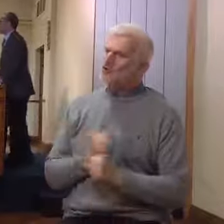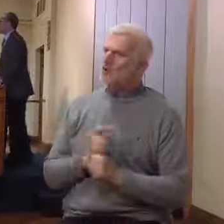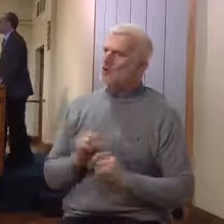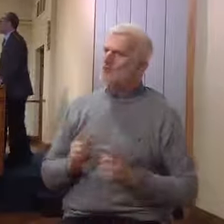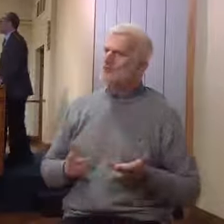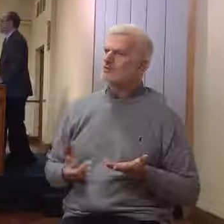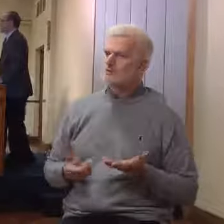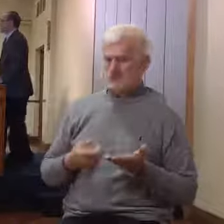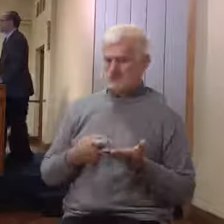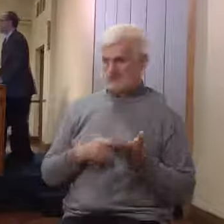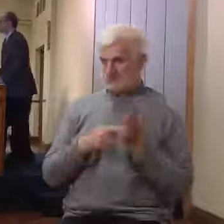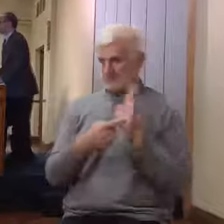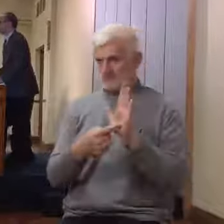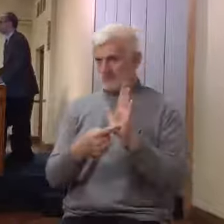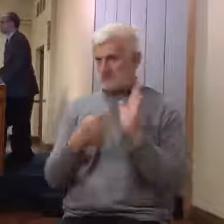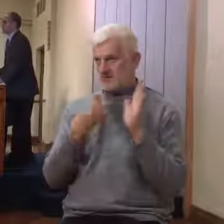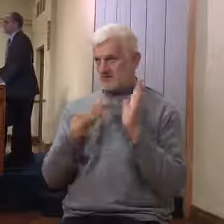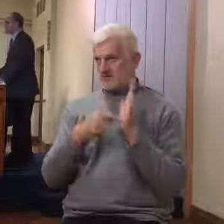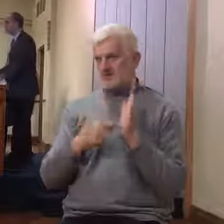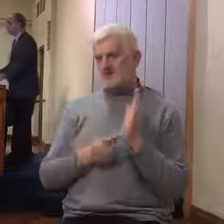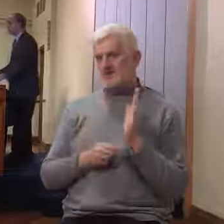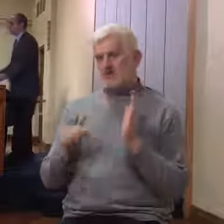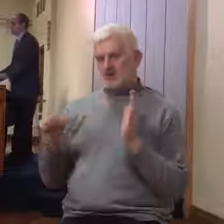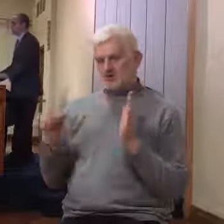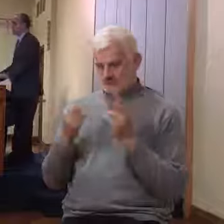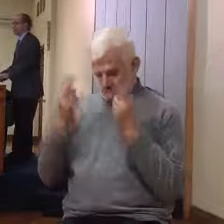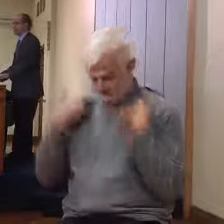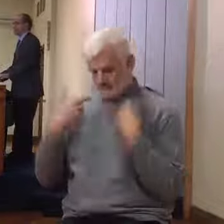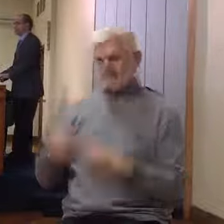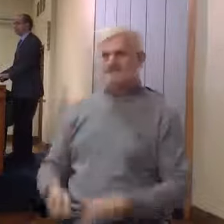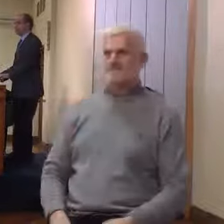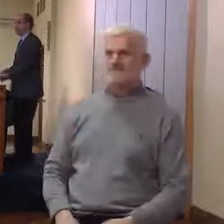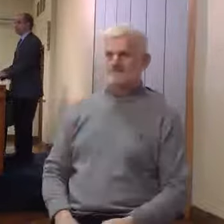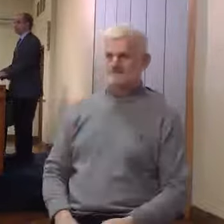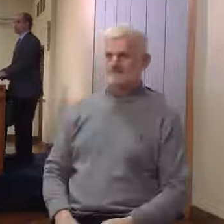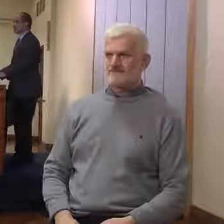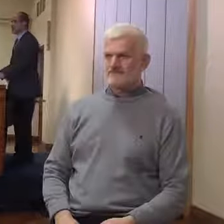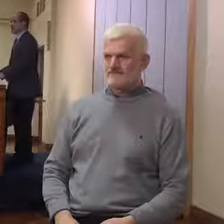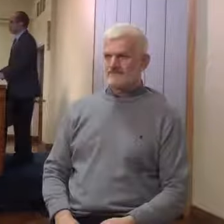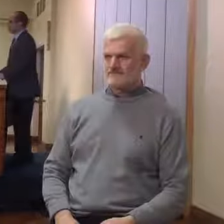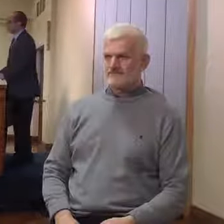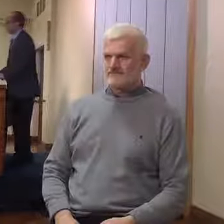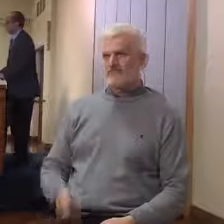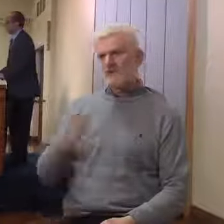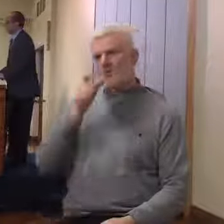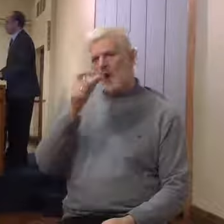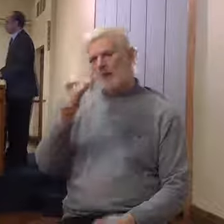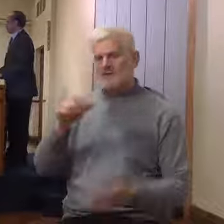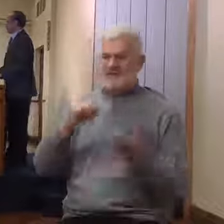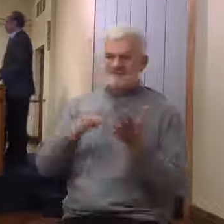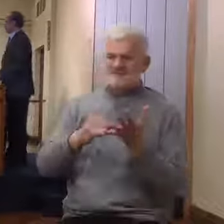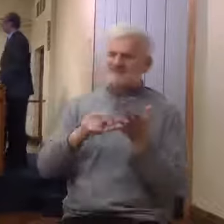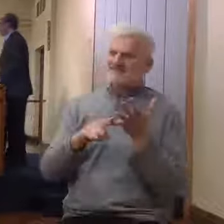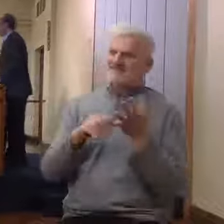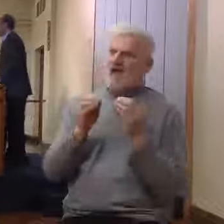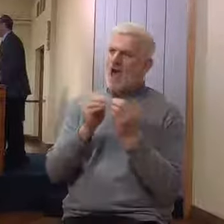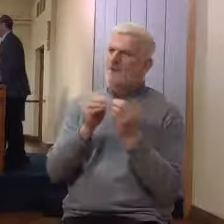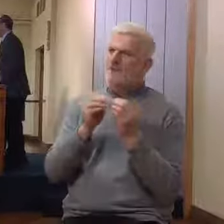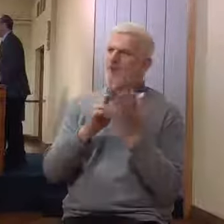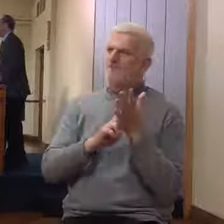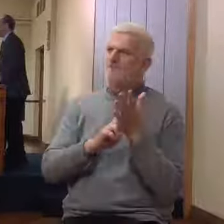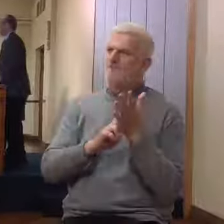Peter says, submit. Submit. And the word submit, I want to give you the